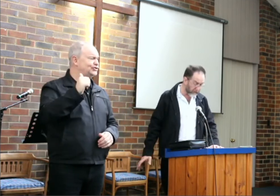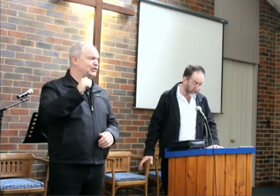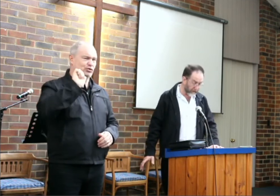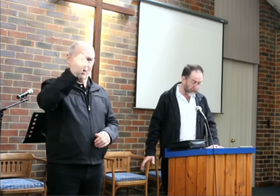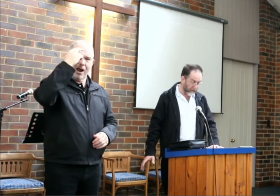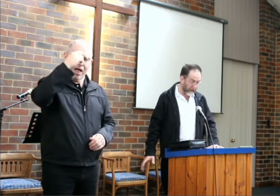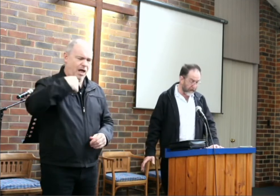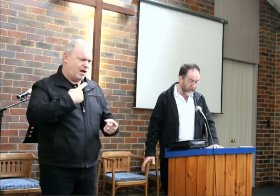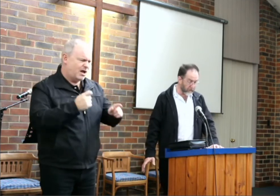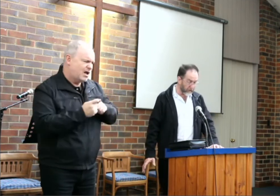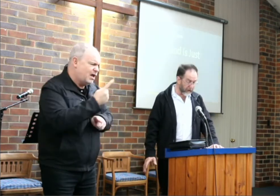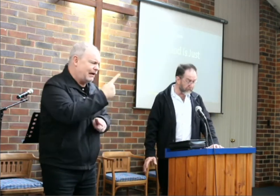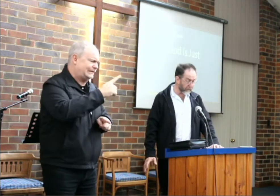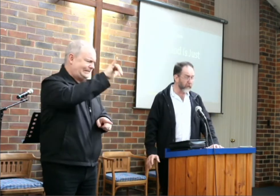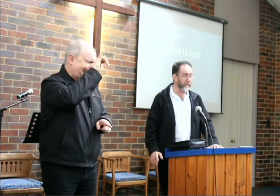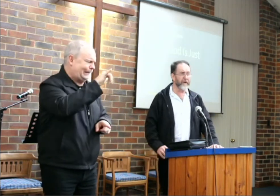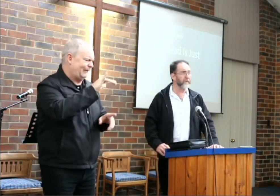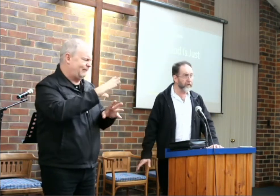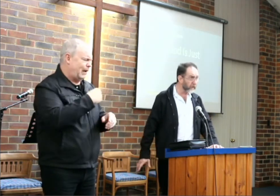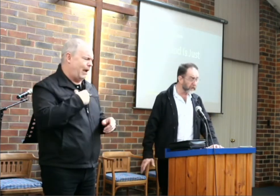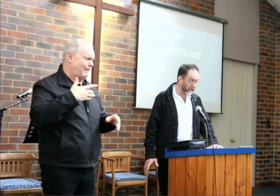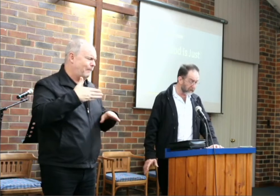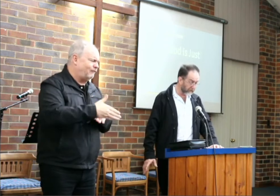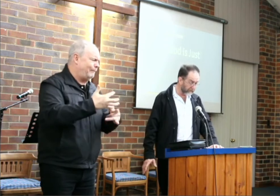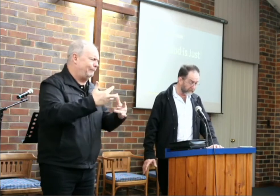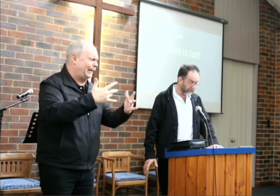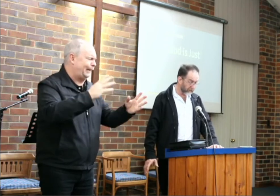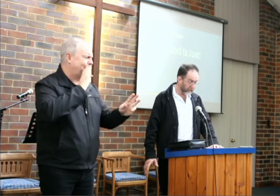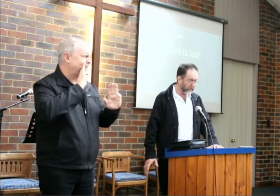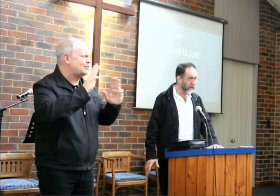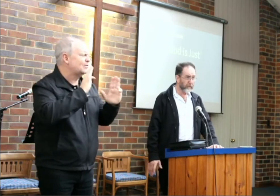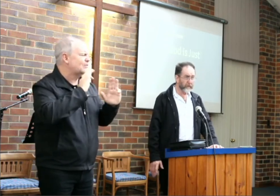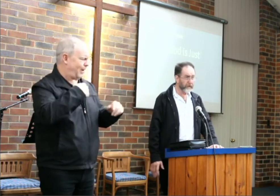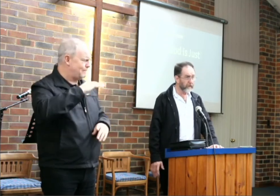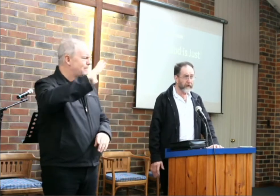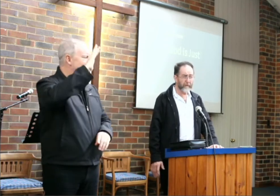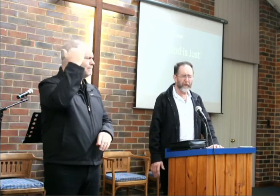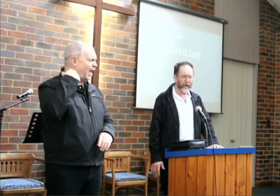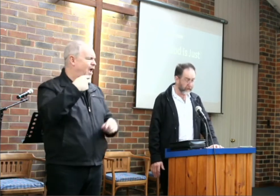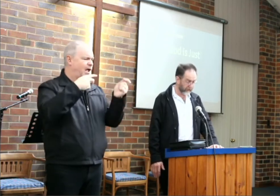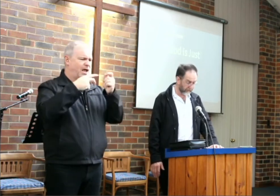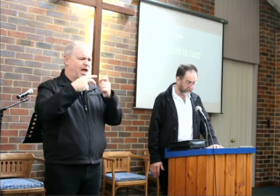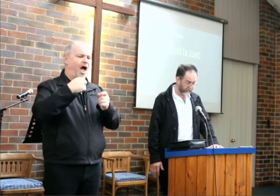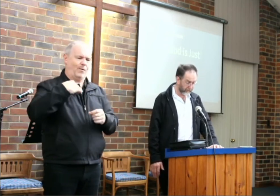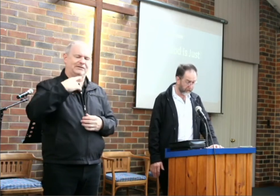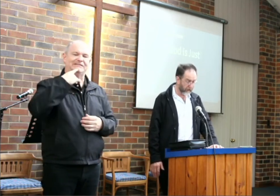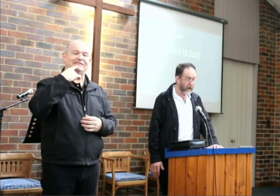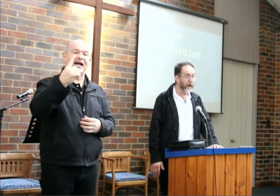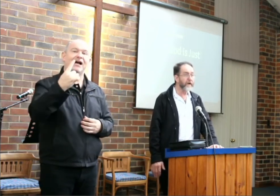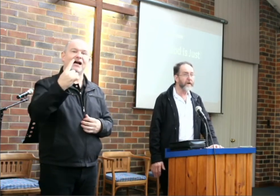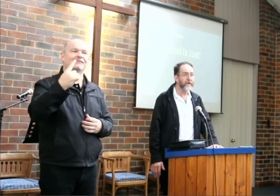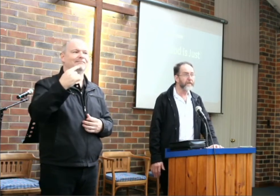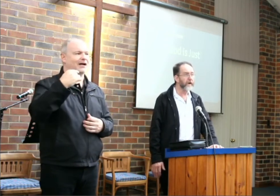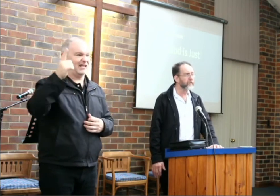demons, and in your name perform many miracles? Then I will tell them plainly,